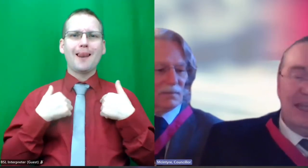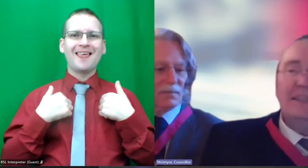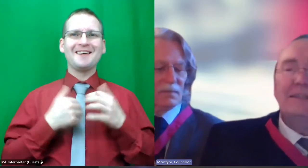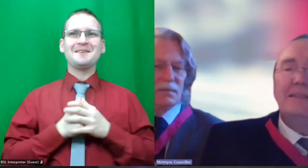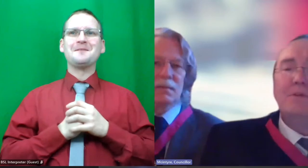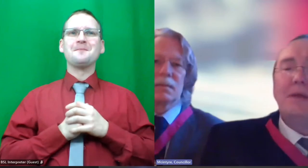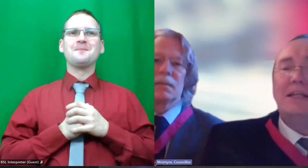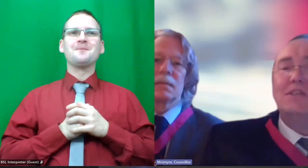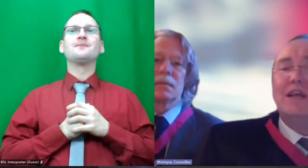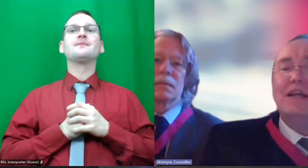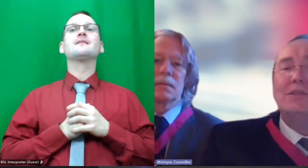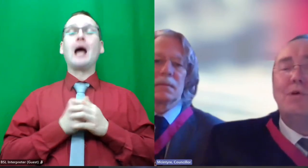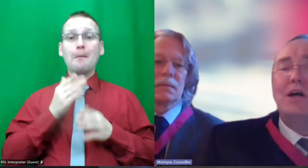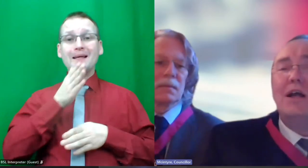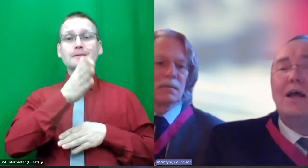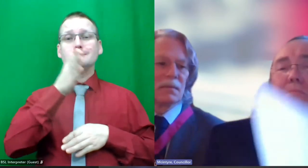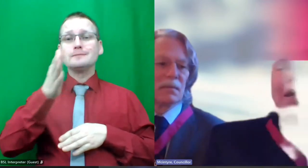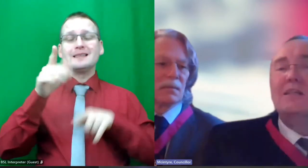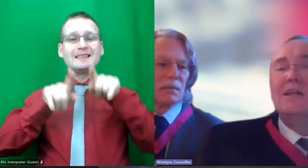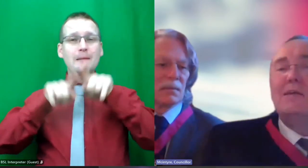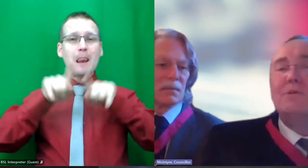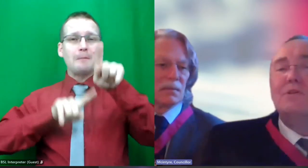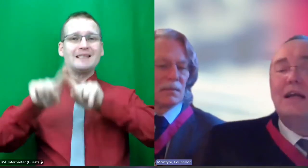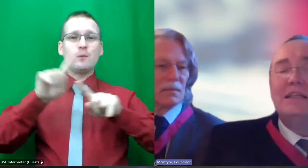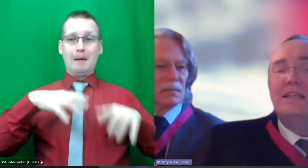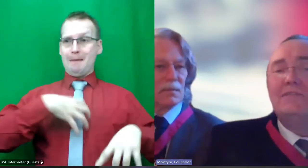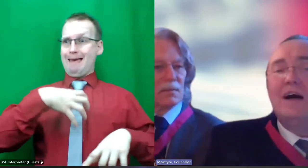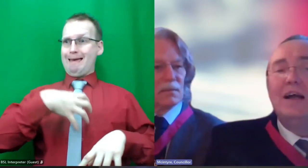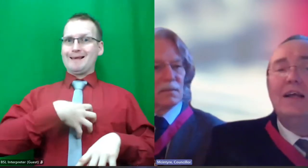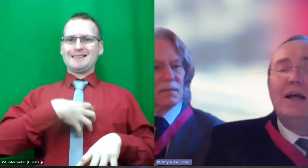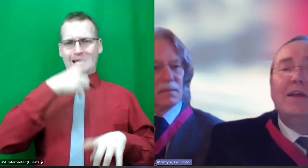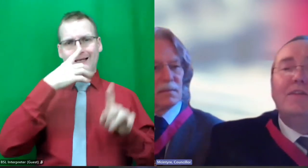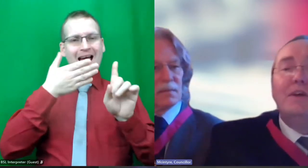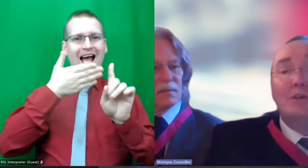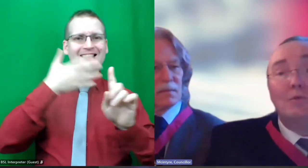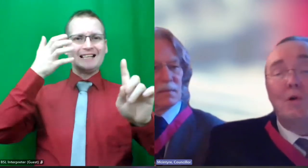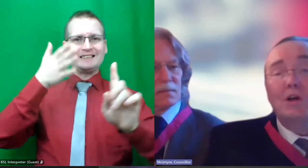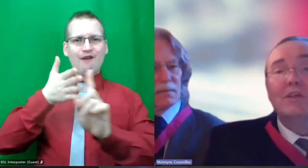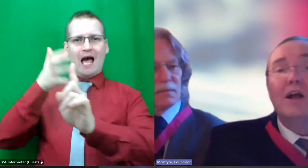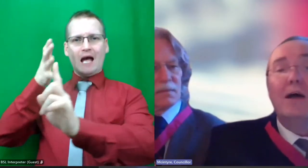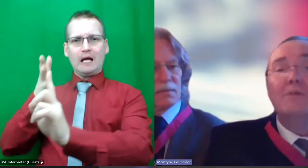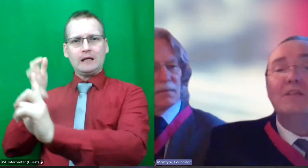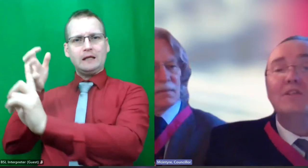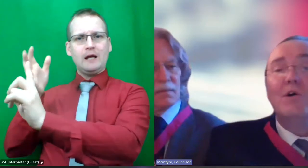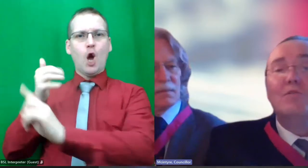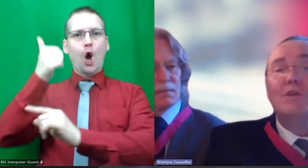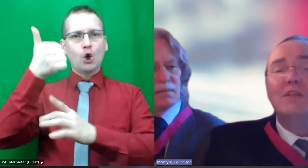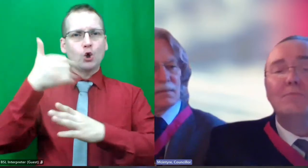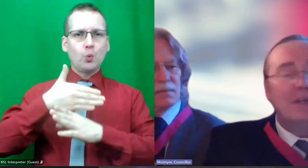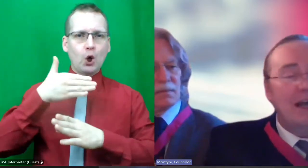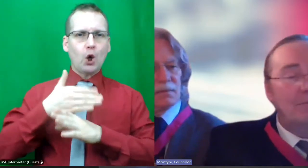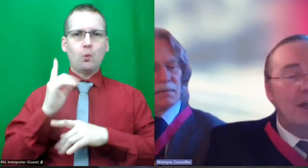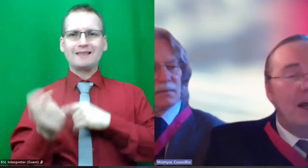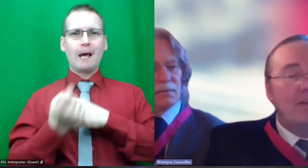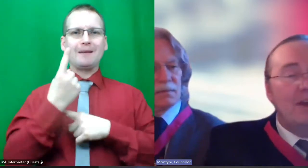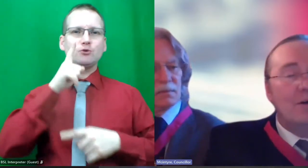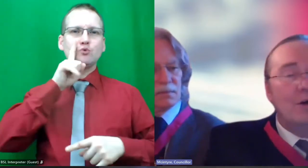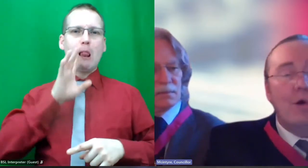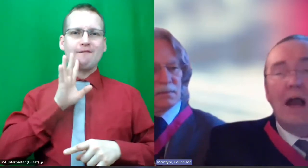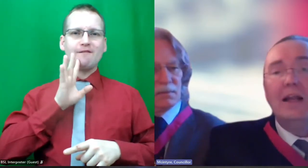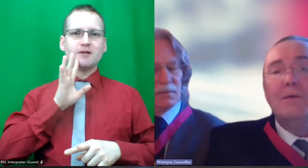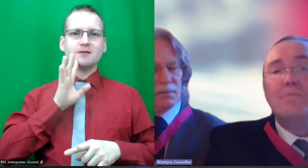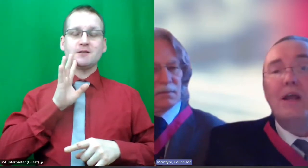I've attended similar meetings to this where mayors are able to identify the good works that are happening in Salford. Sometimes